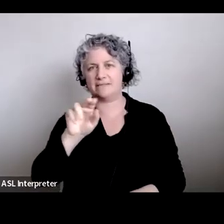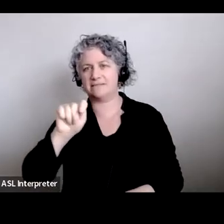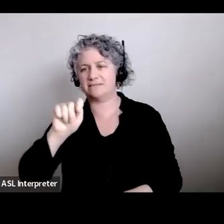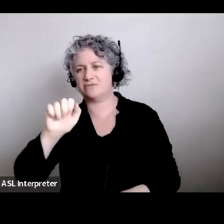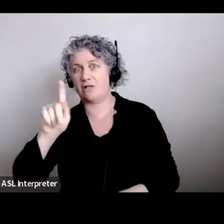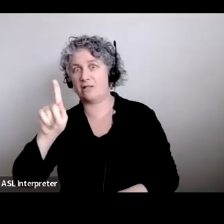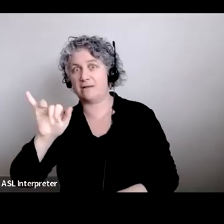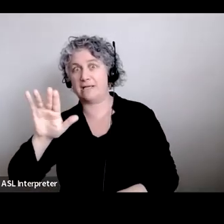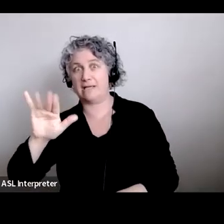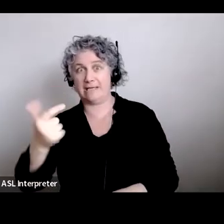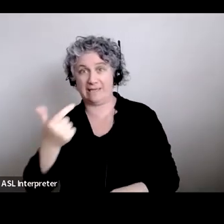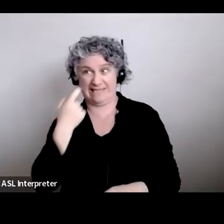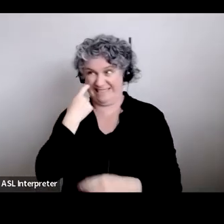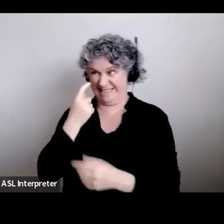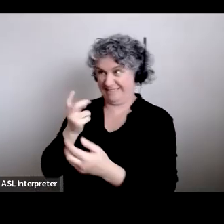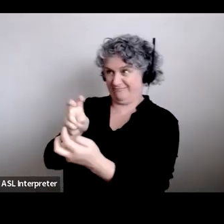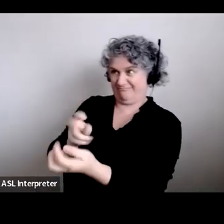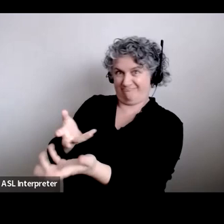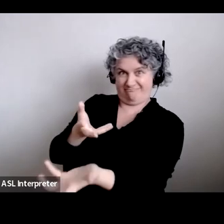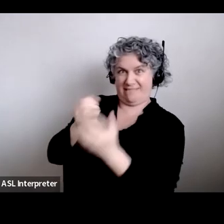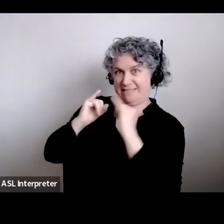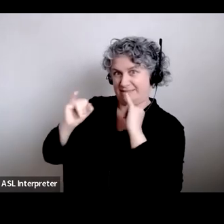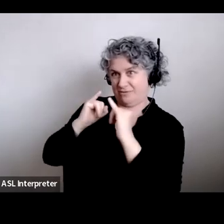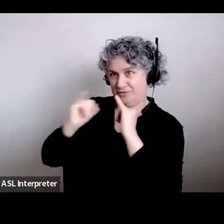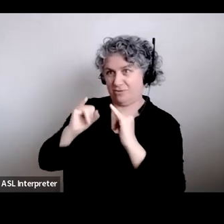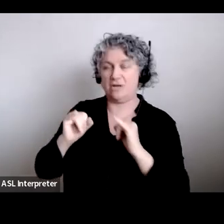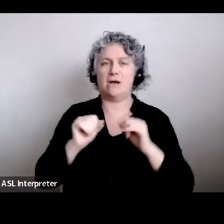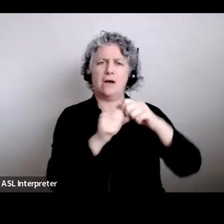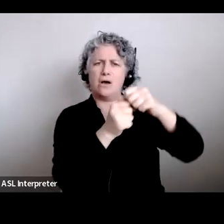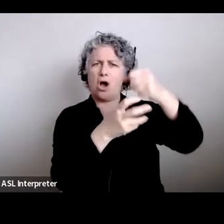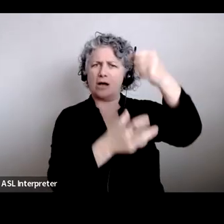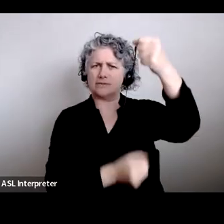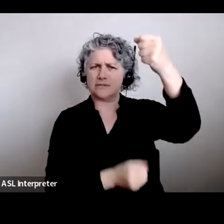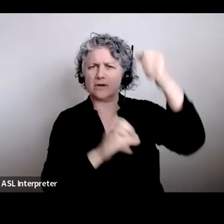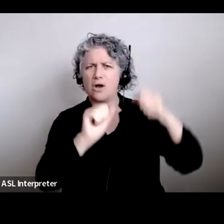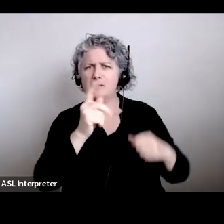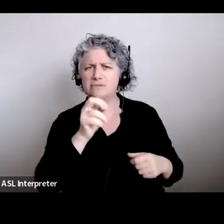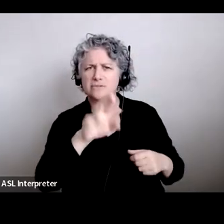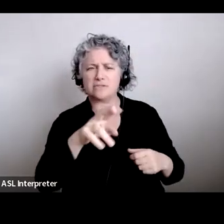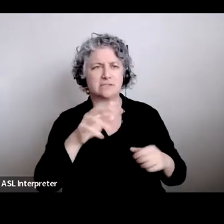nominated for a couple of Oscars. The Oscars obviously happening on Sunday night, I believe.